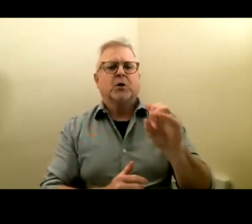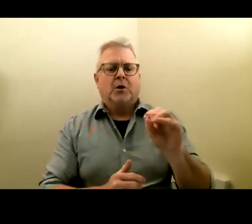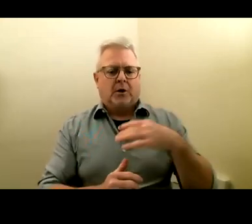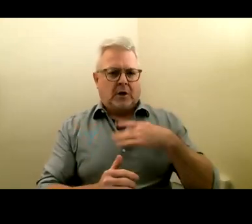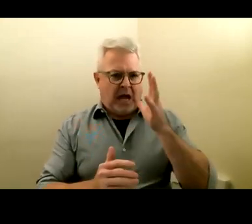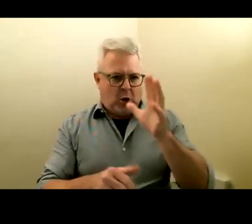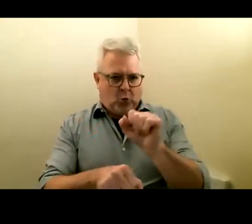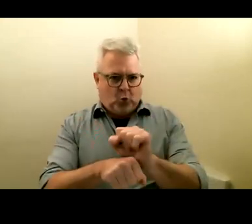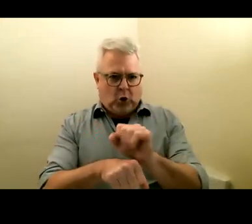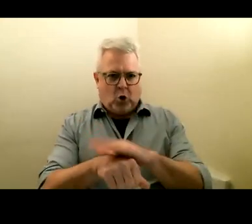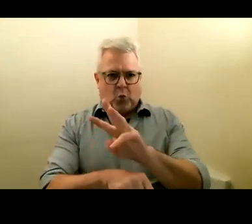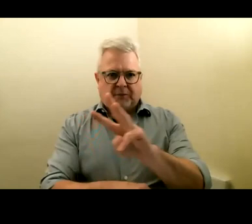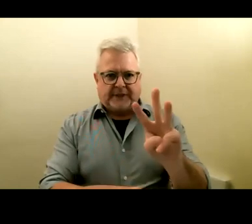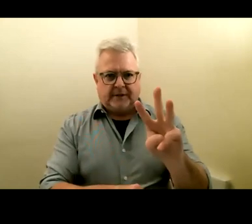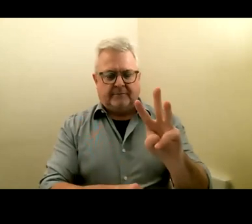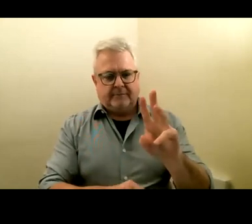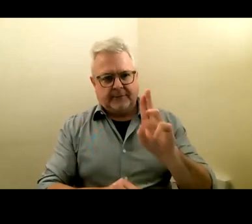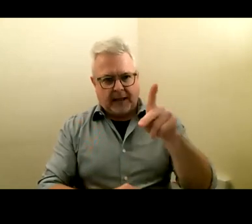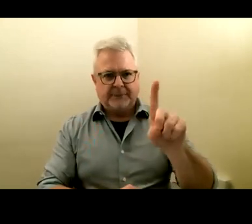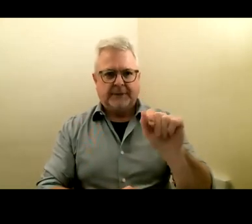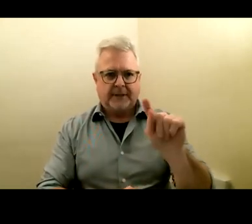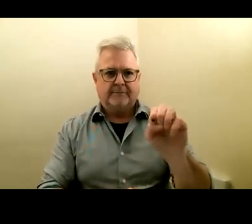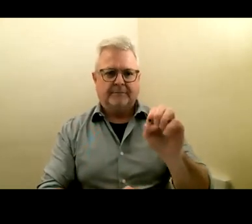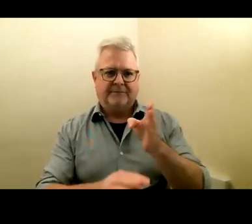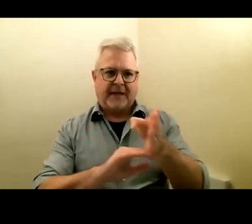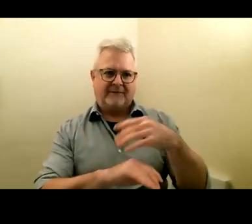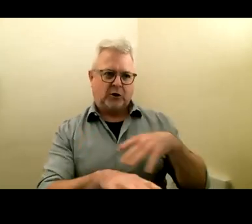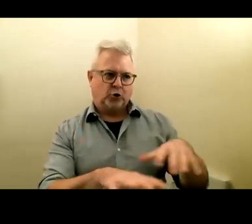information that could help us. I'll be working on that.